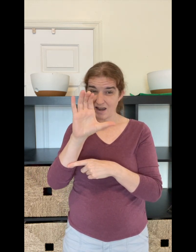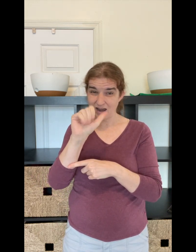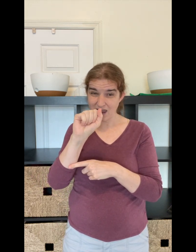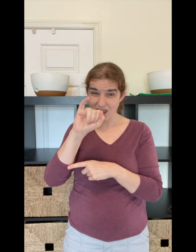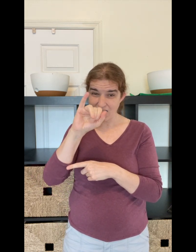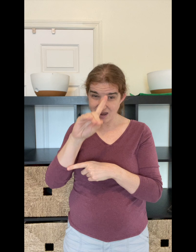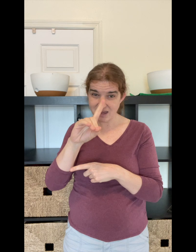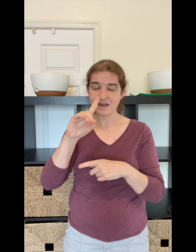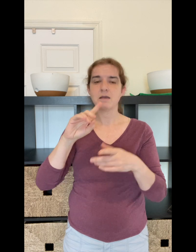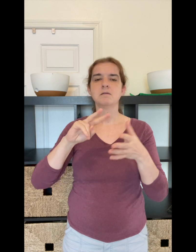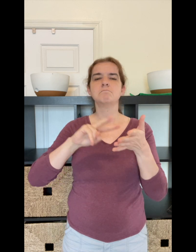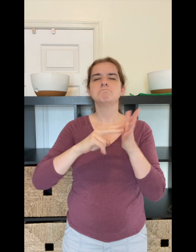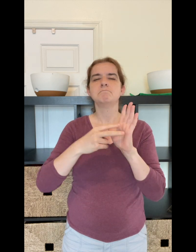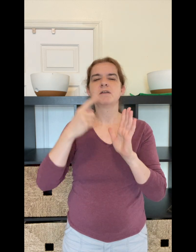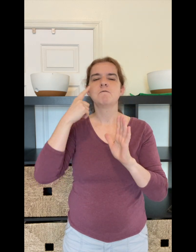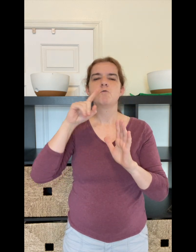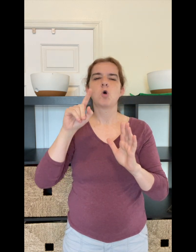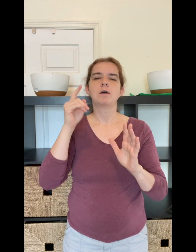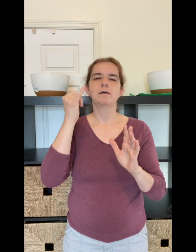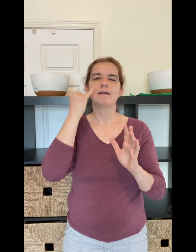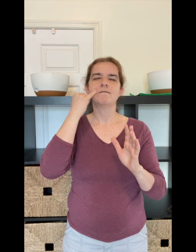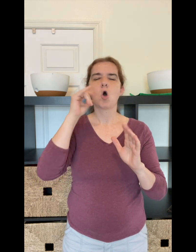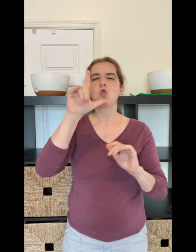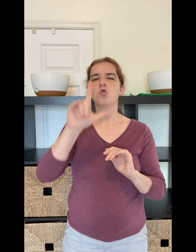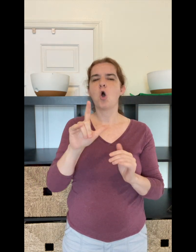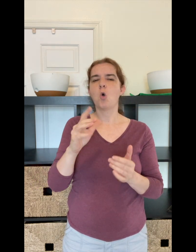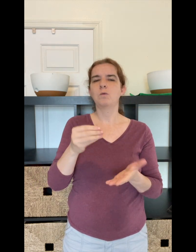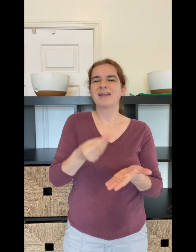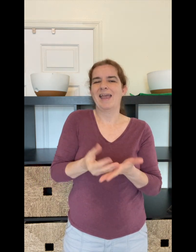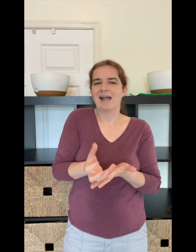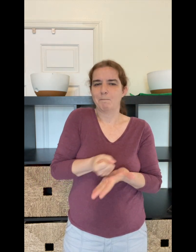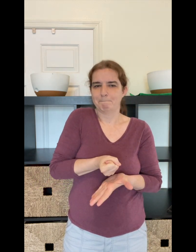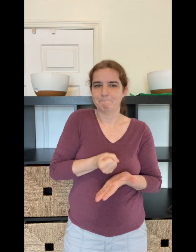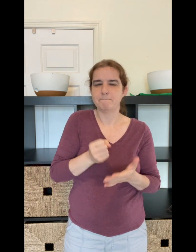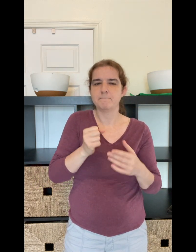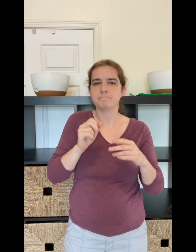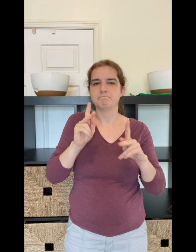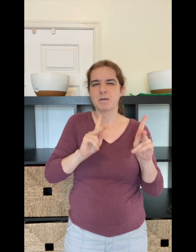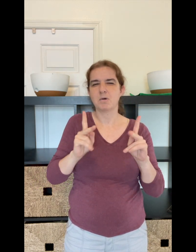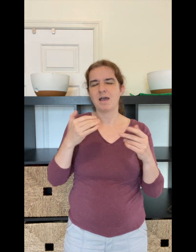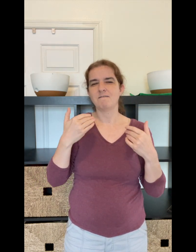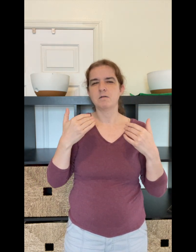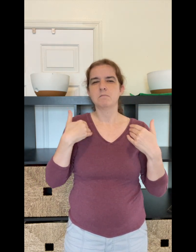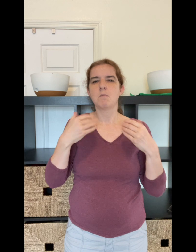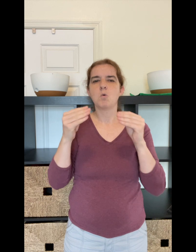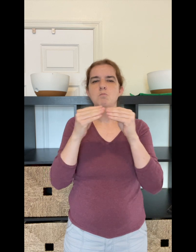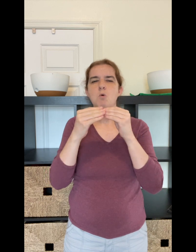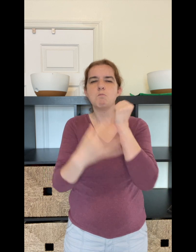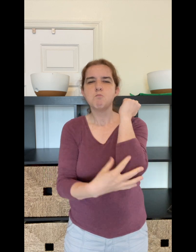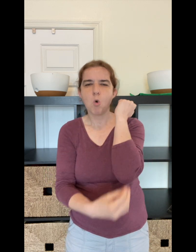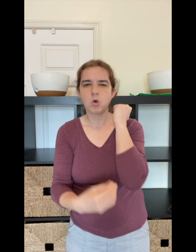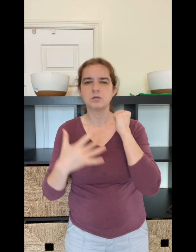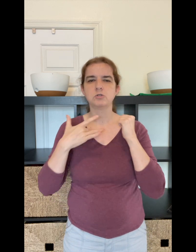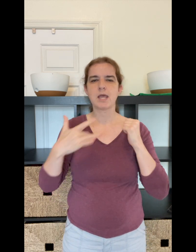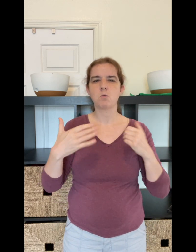one, Medicaid, that means for like people who are lower income. People might be